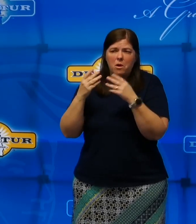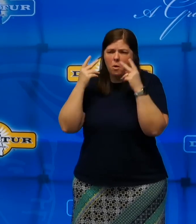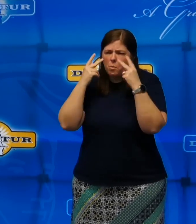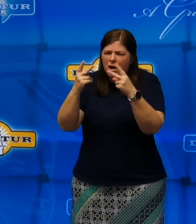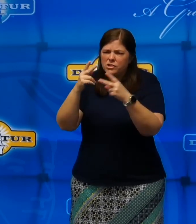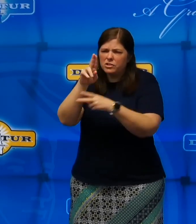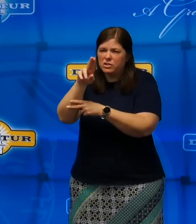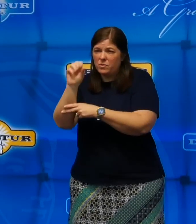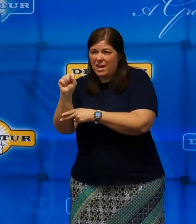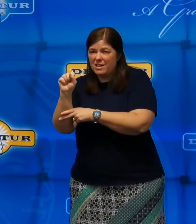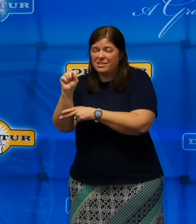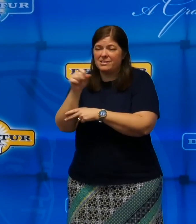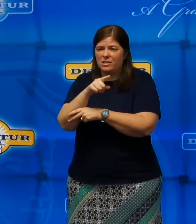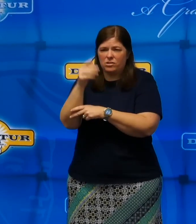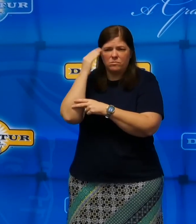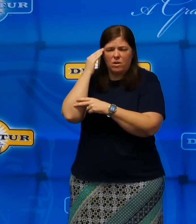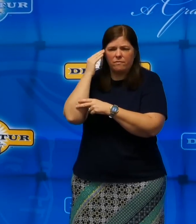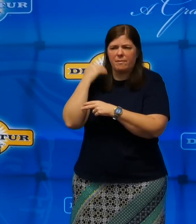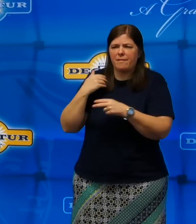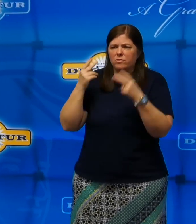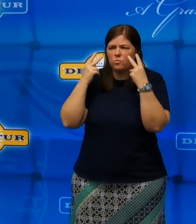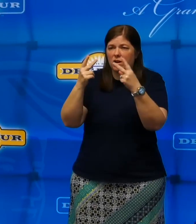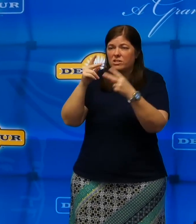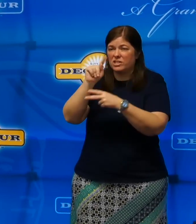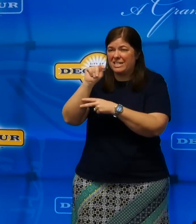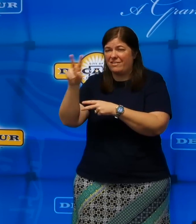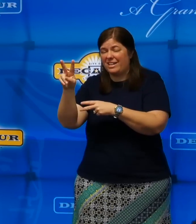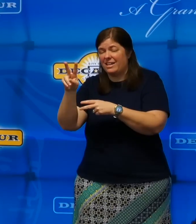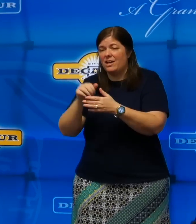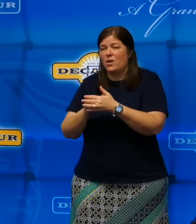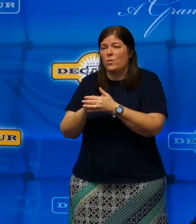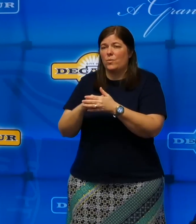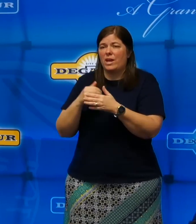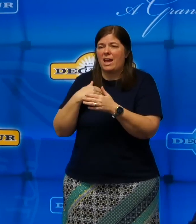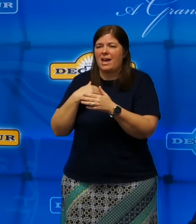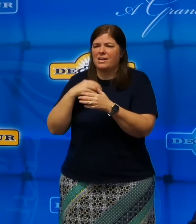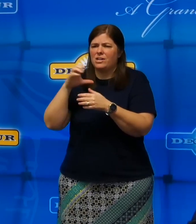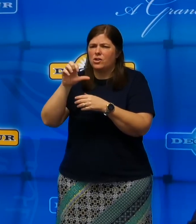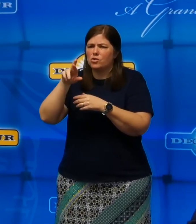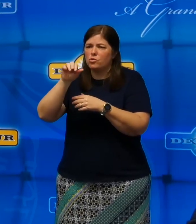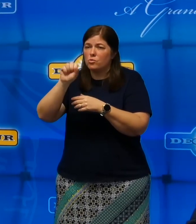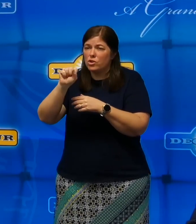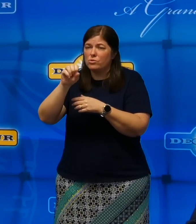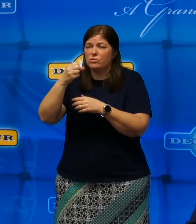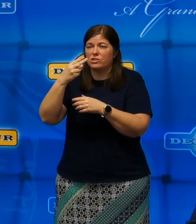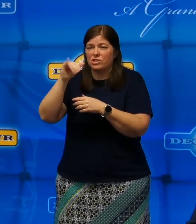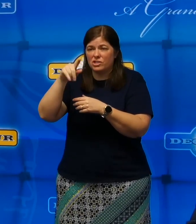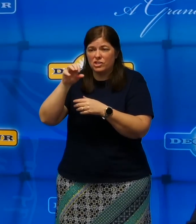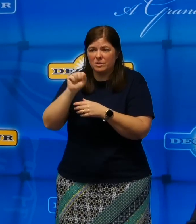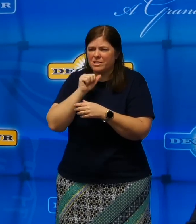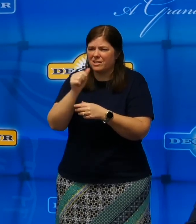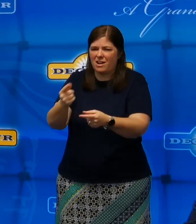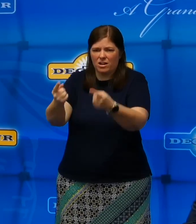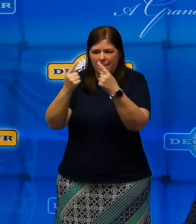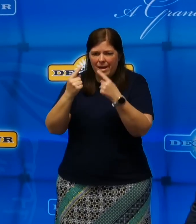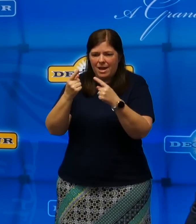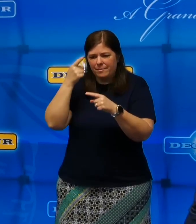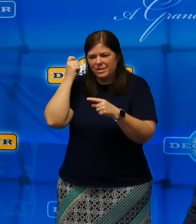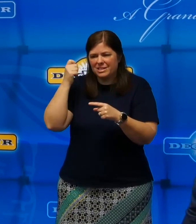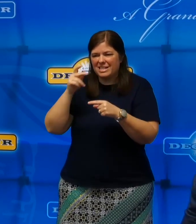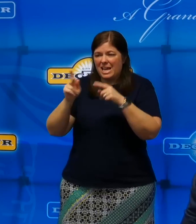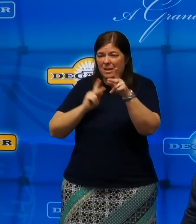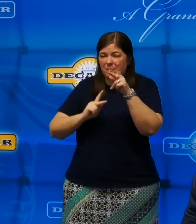of you know from having watched television that we had cruise ships that could not come back to U.S. ports because they had citizens with